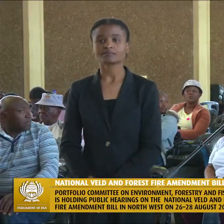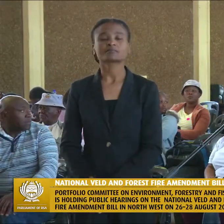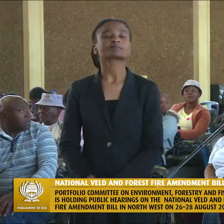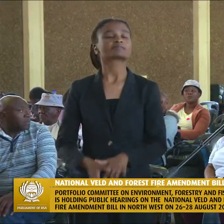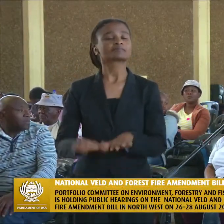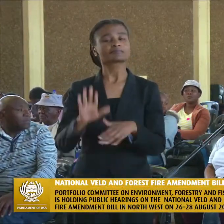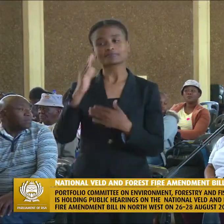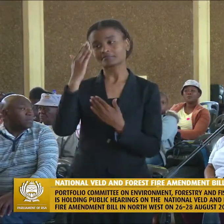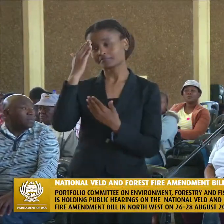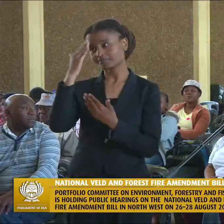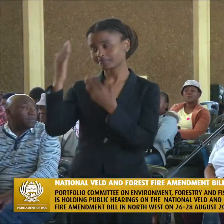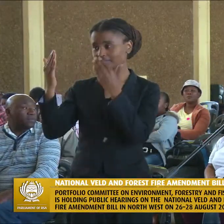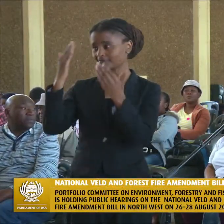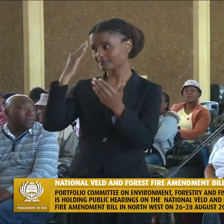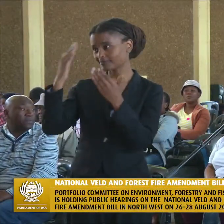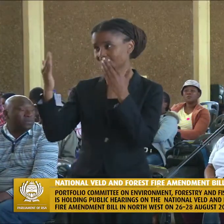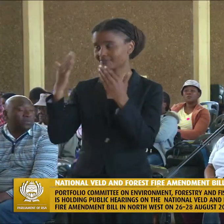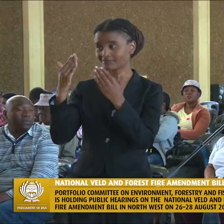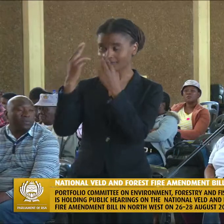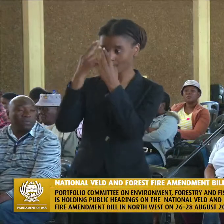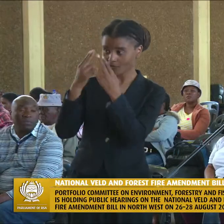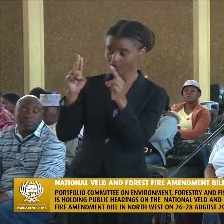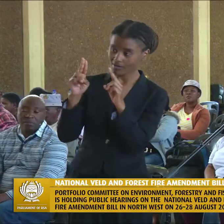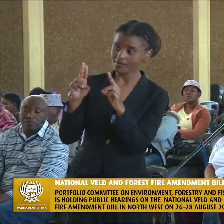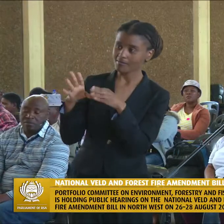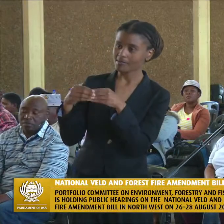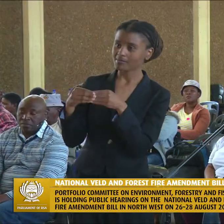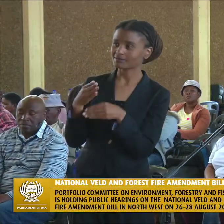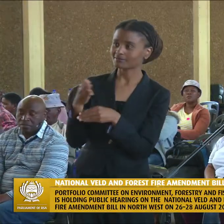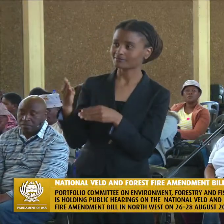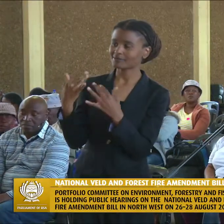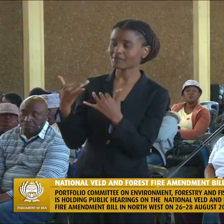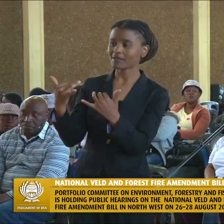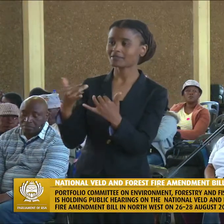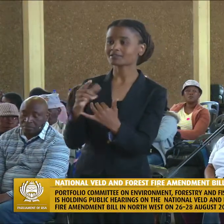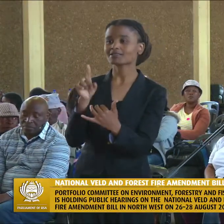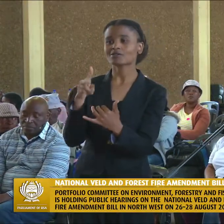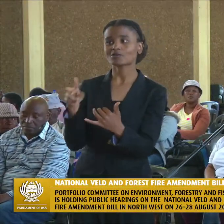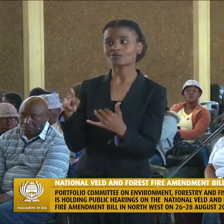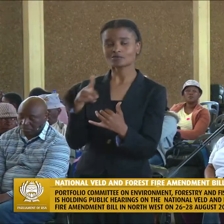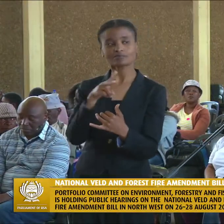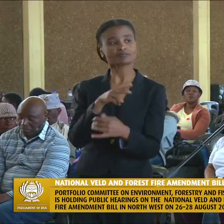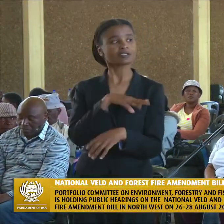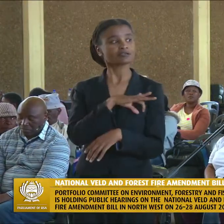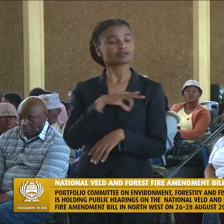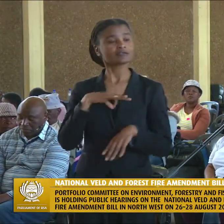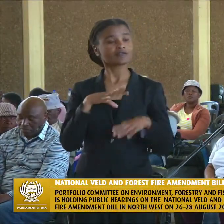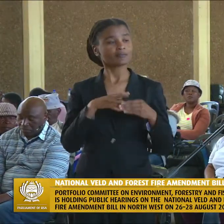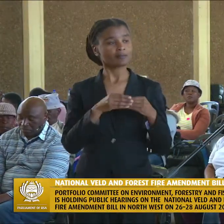greetings to the honorable members of the parliament as well as the parliamentary officials